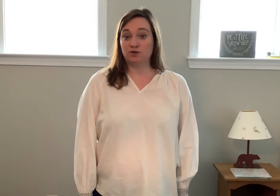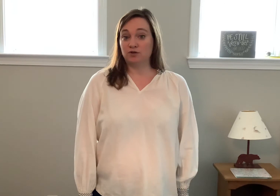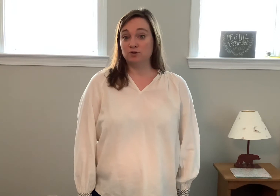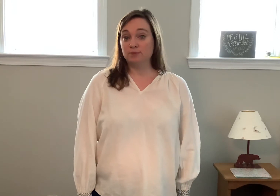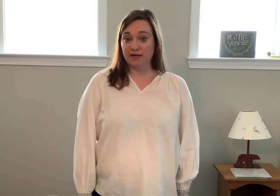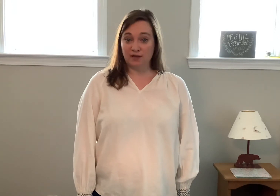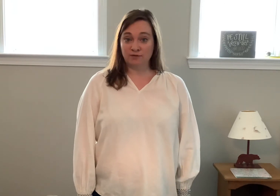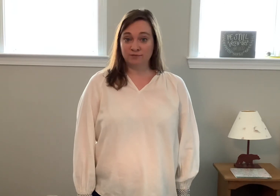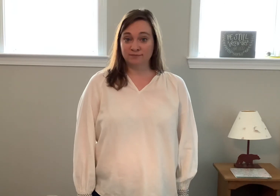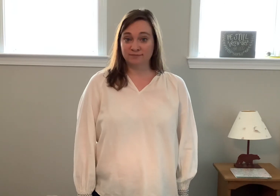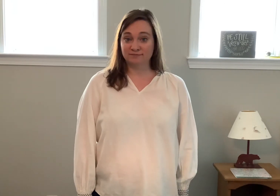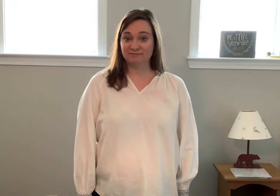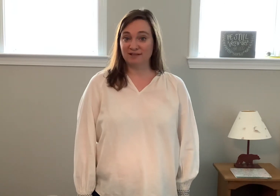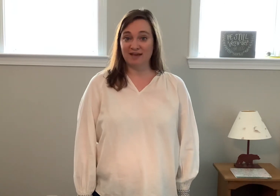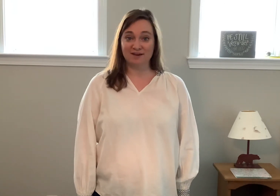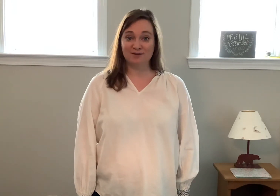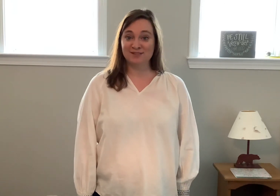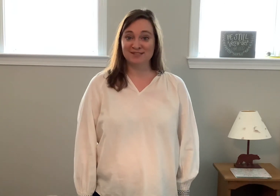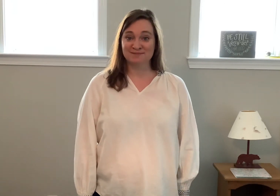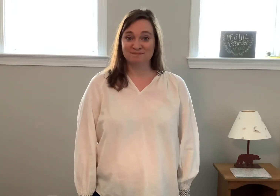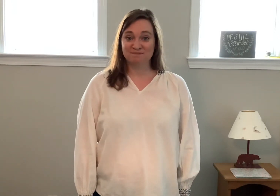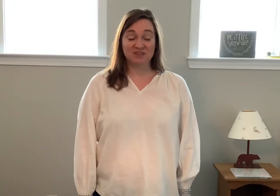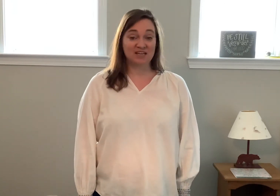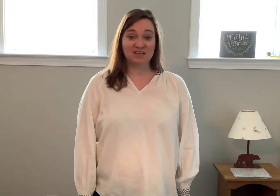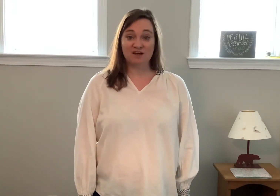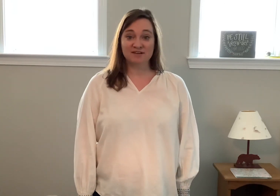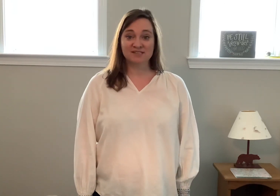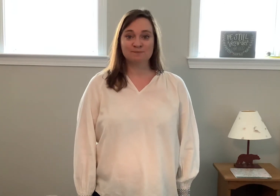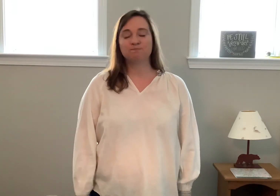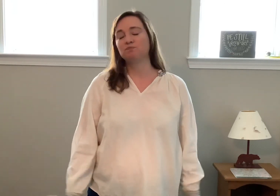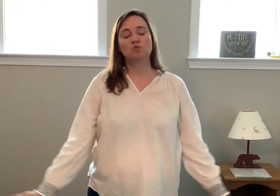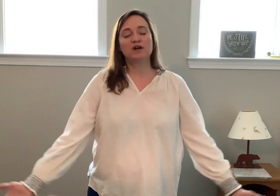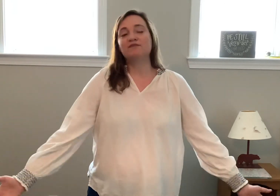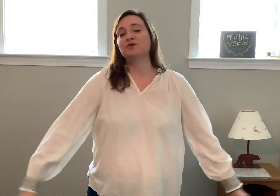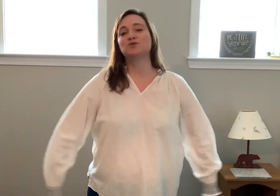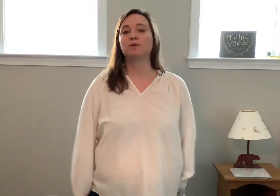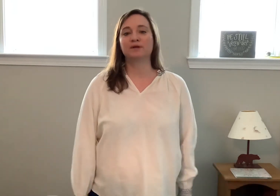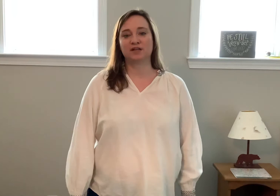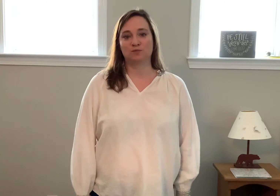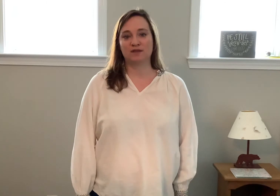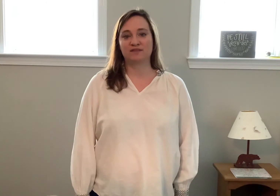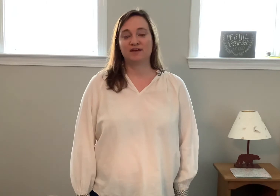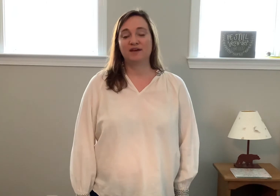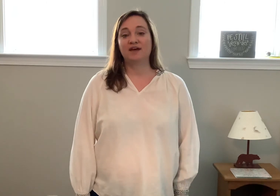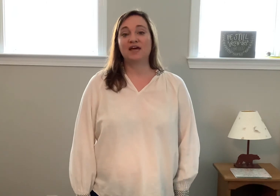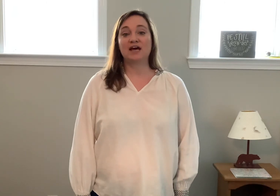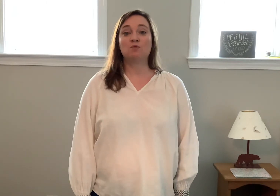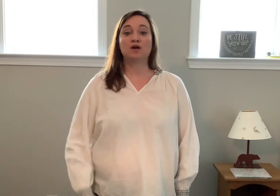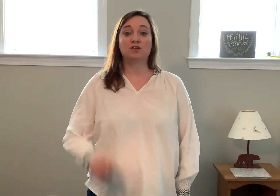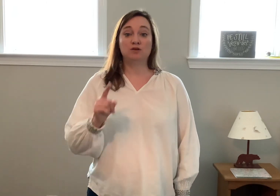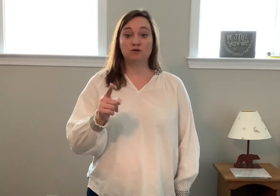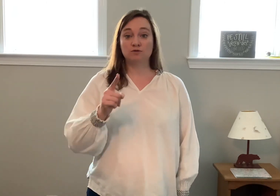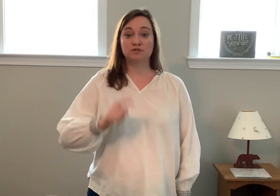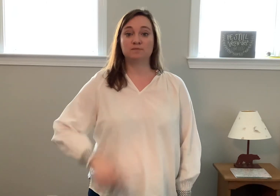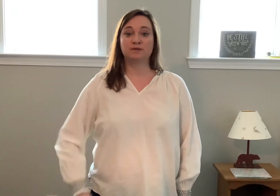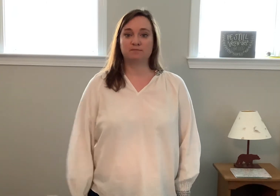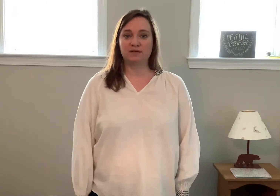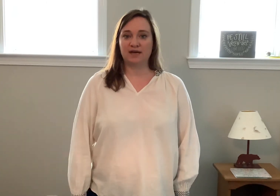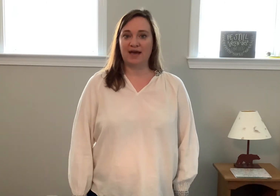use Play-Doh, Legos, Lincoln Logs, whatever you enjoy building with. And I want you to build me a